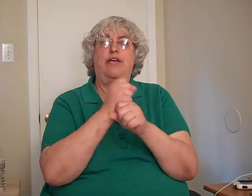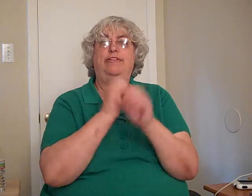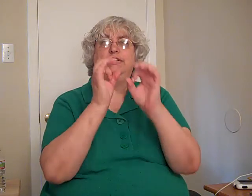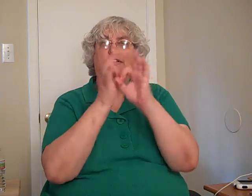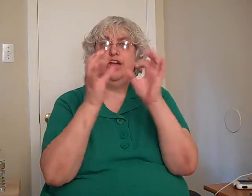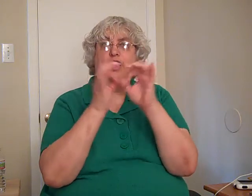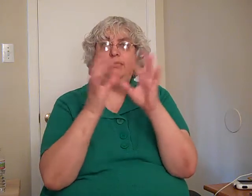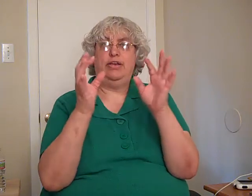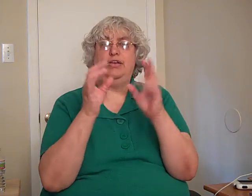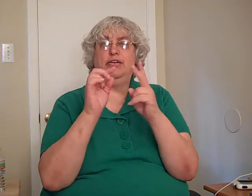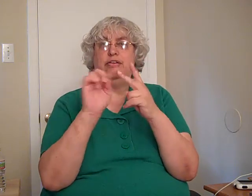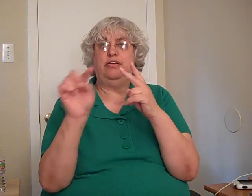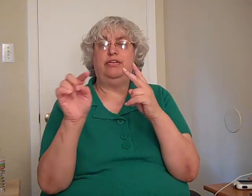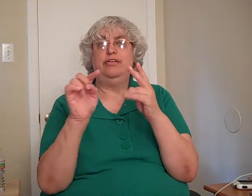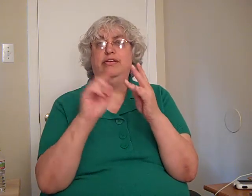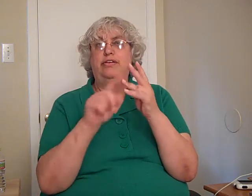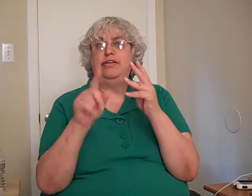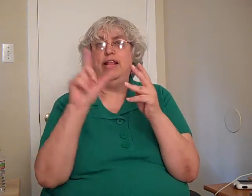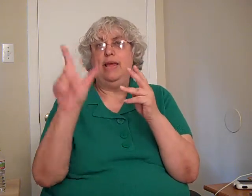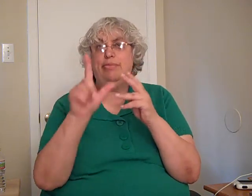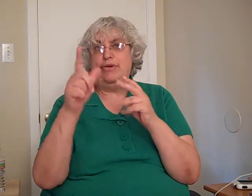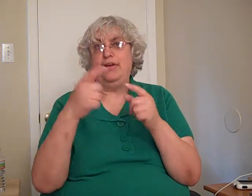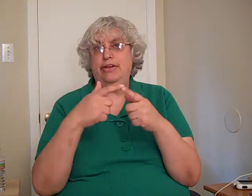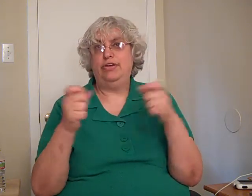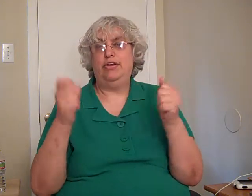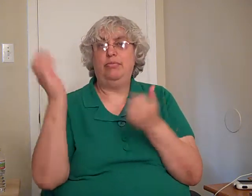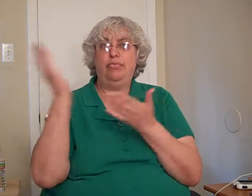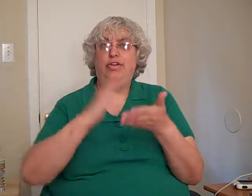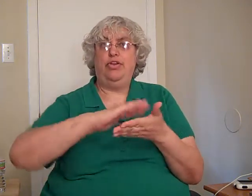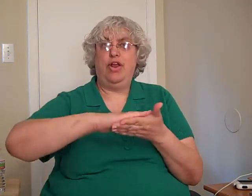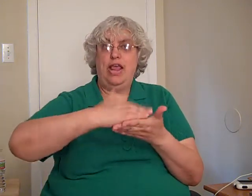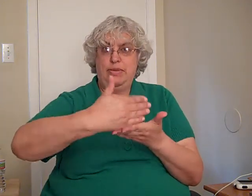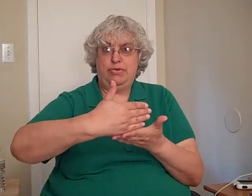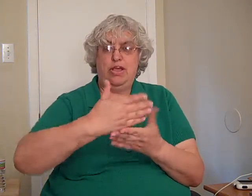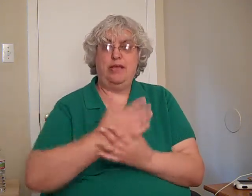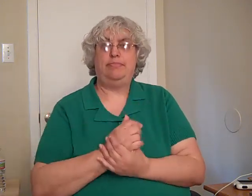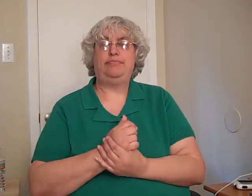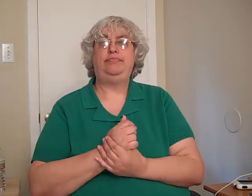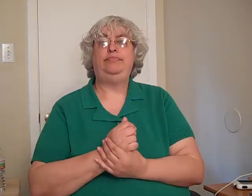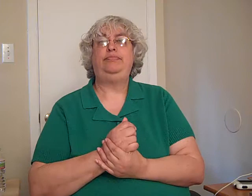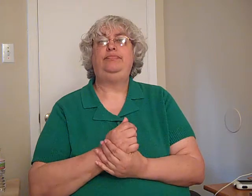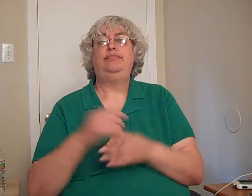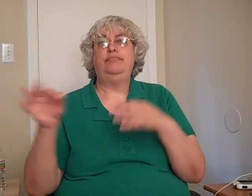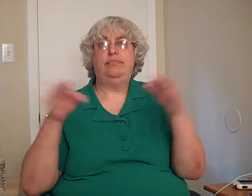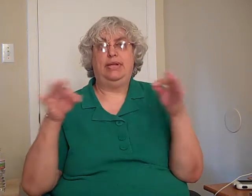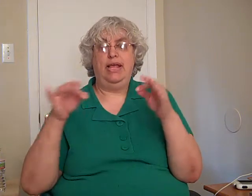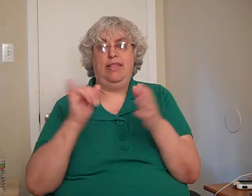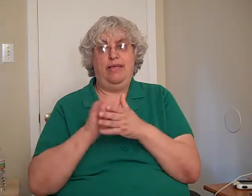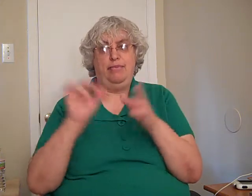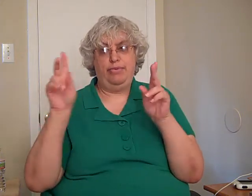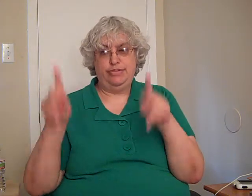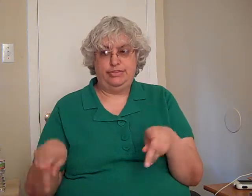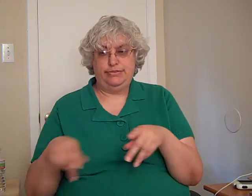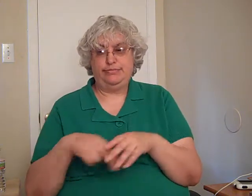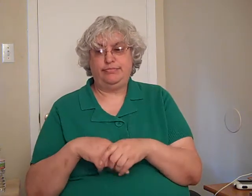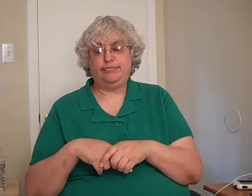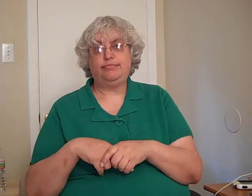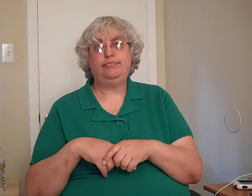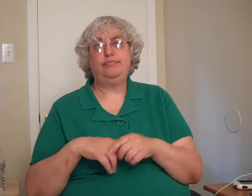Peaberry Coffee, the list goes on, where you bring your laptop with you. You briefly talk to that person. You keep that meeting to